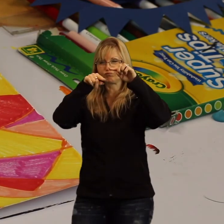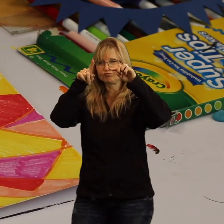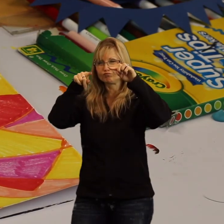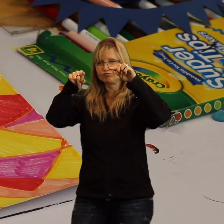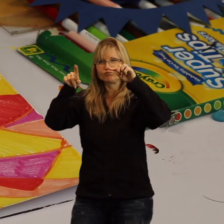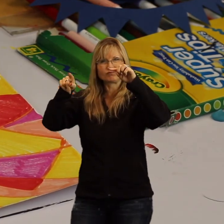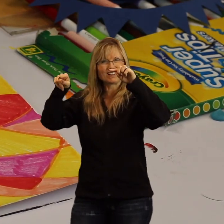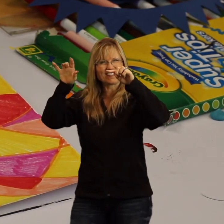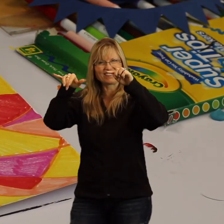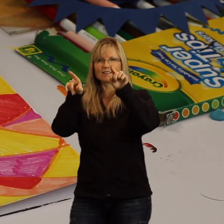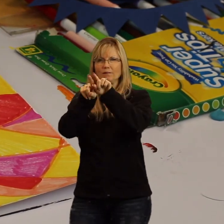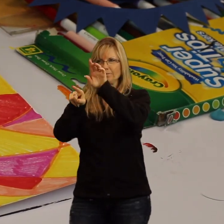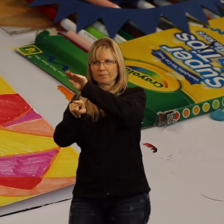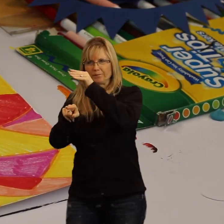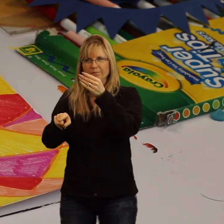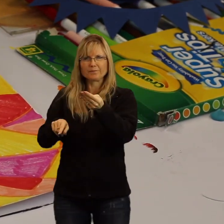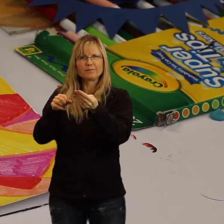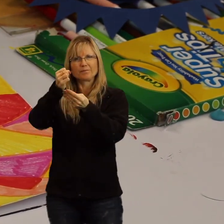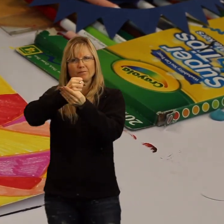Same thing.